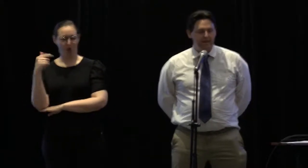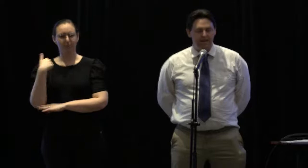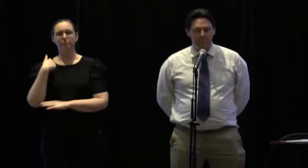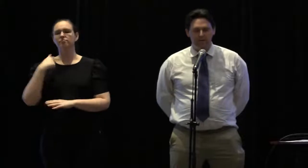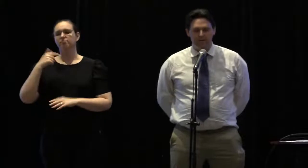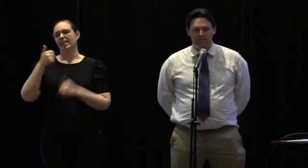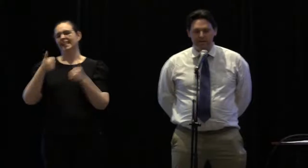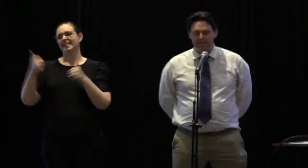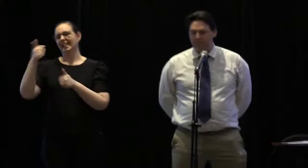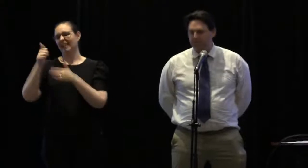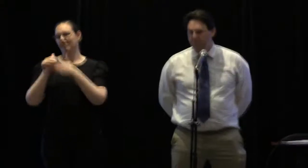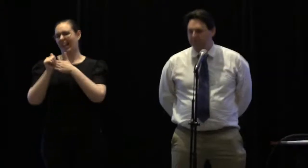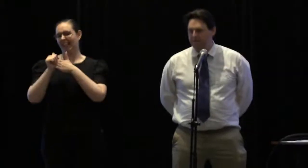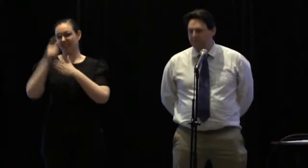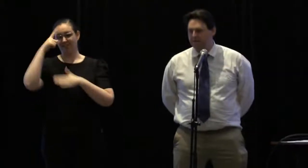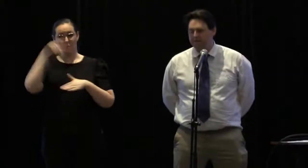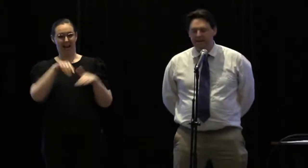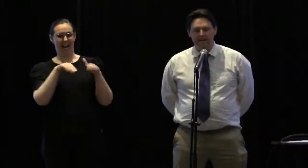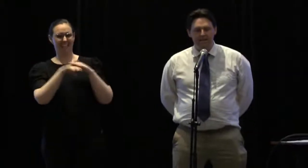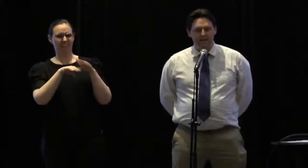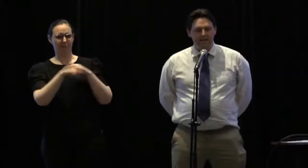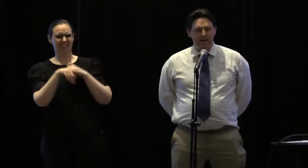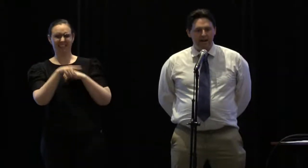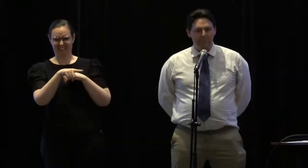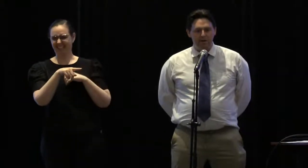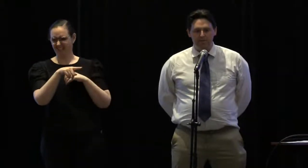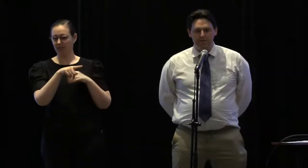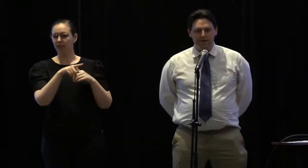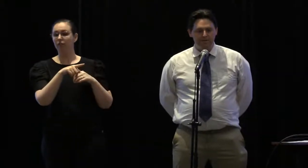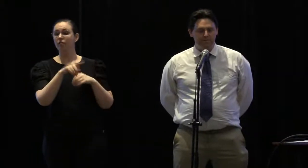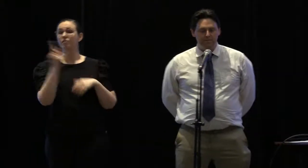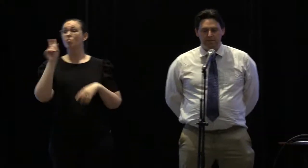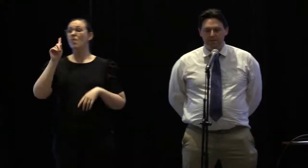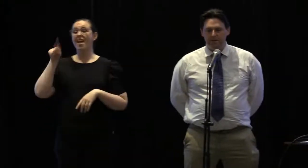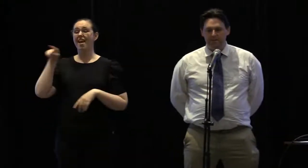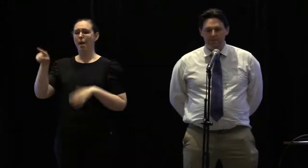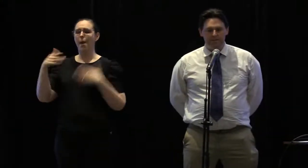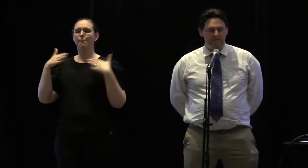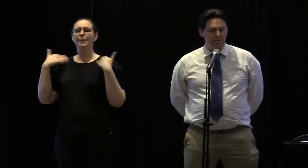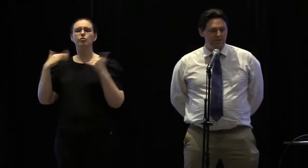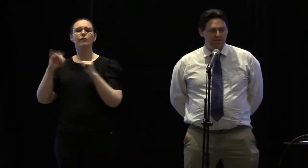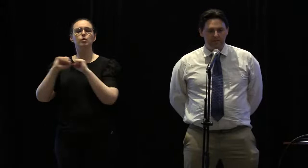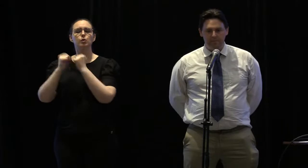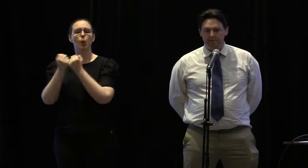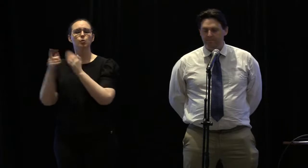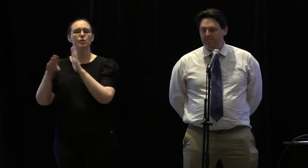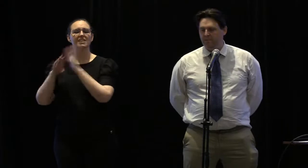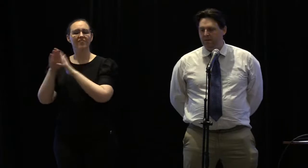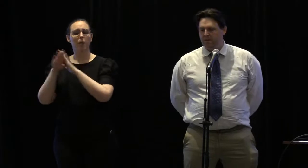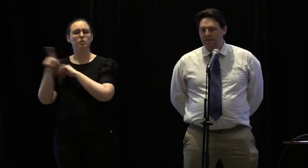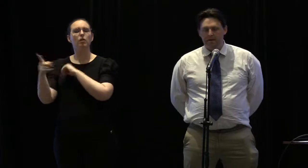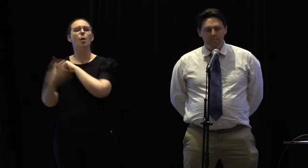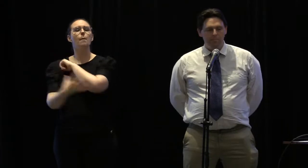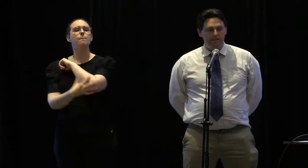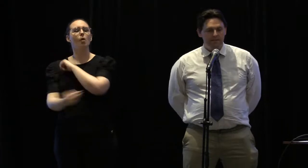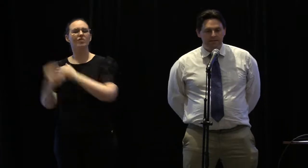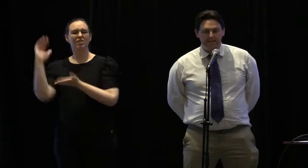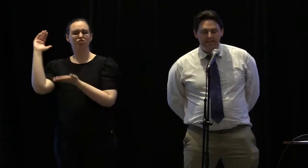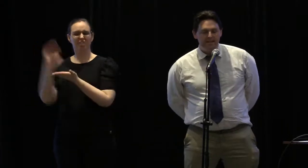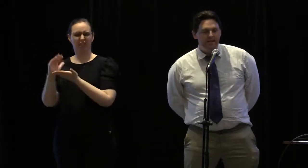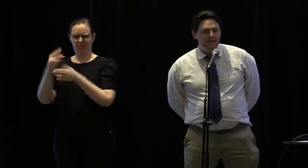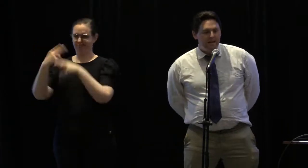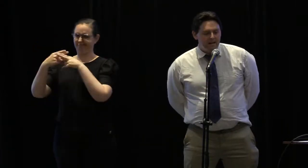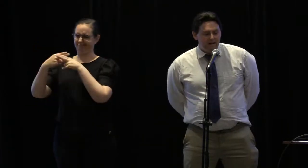accessibility with the Ministry of Social Development and Poverty Reduction for the Government of British Columbia.